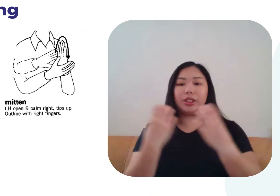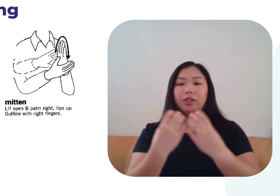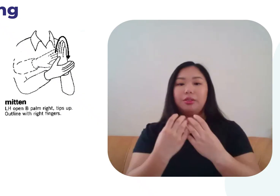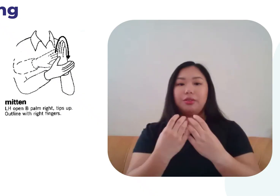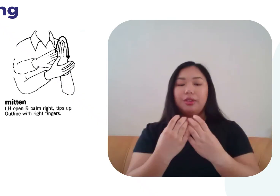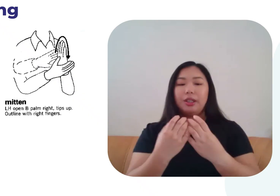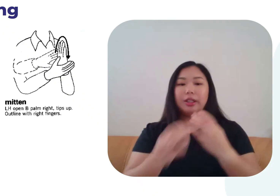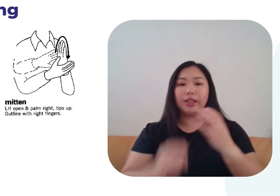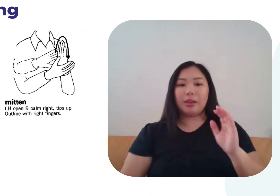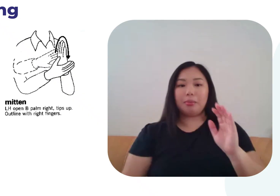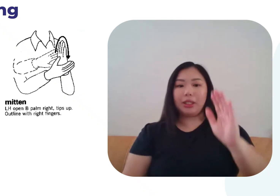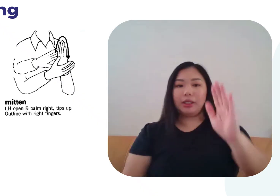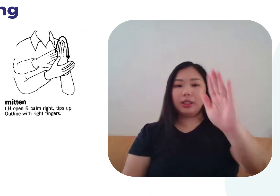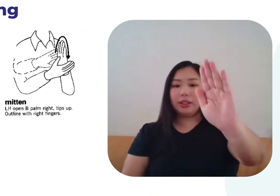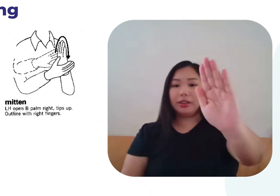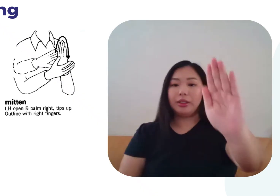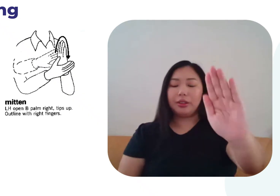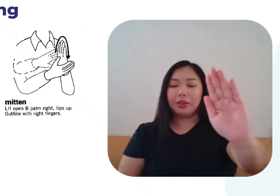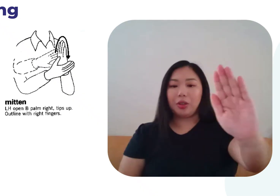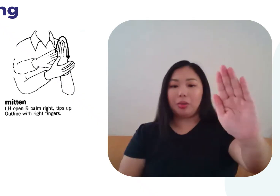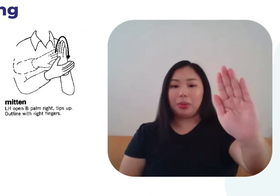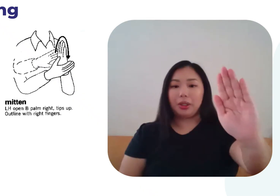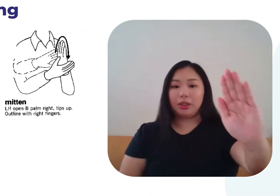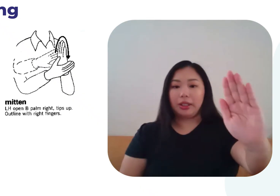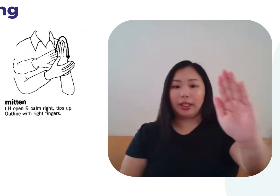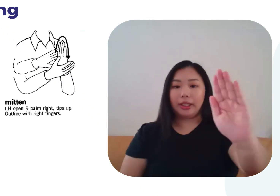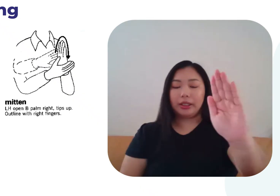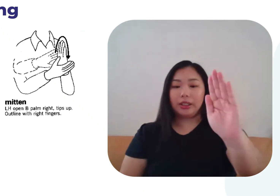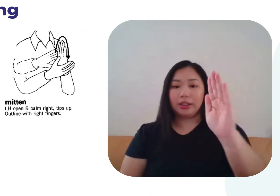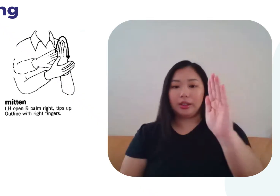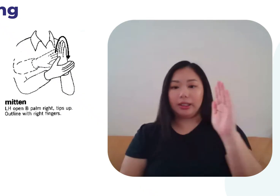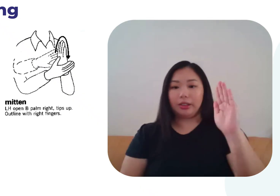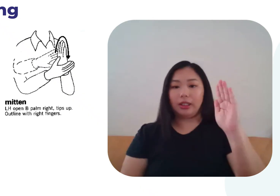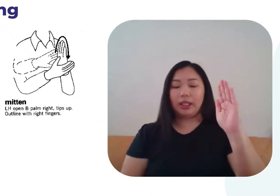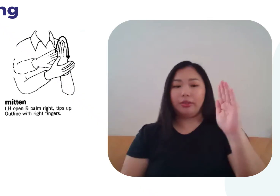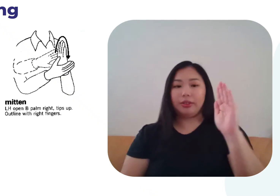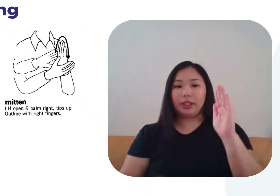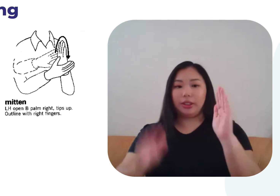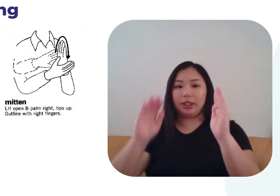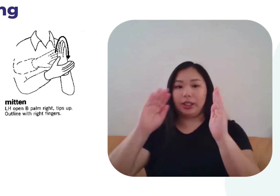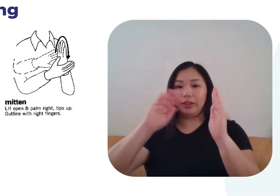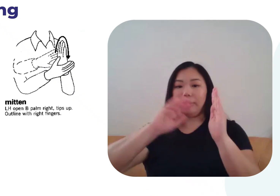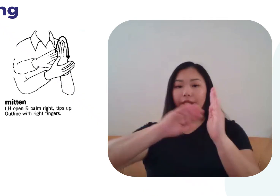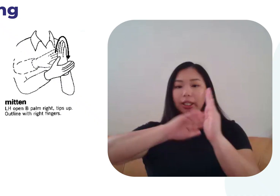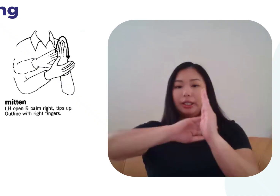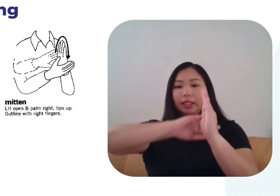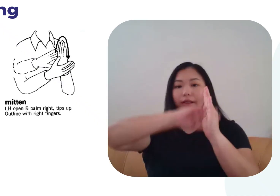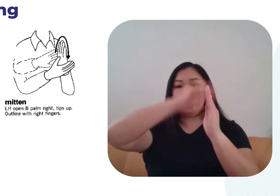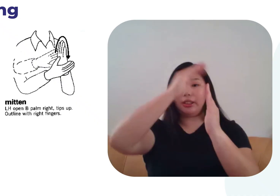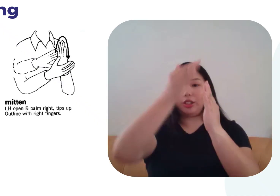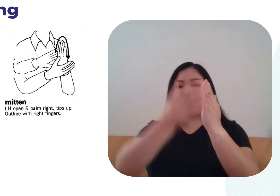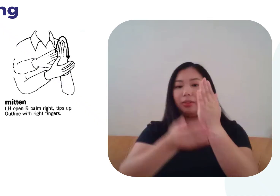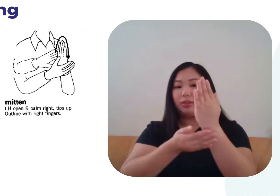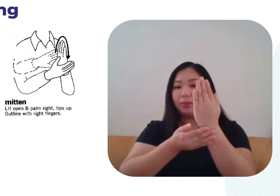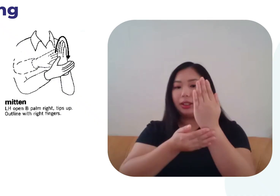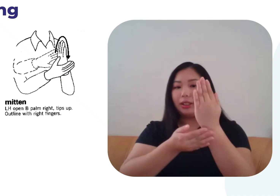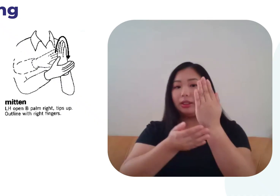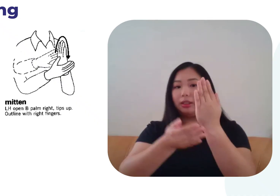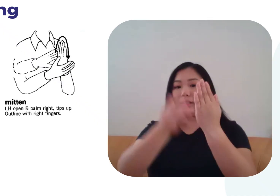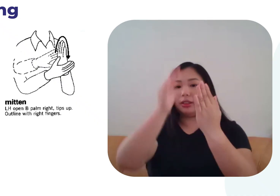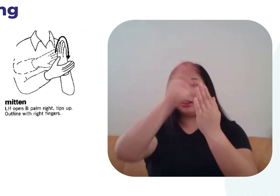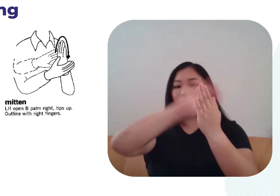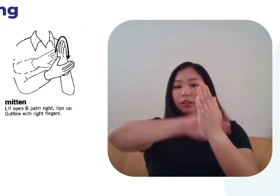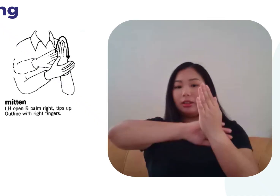a scarf. Mitten, open hand in your left and you take your right hand and outline the shape of a